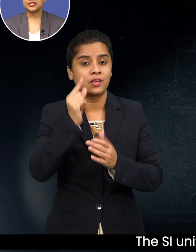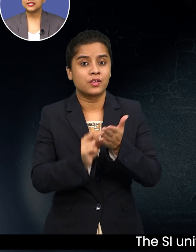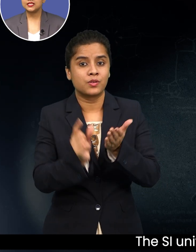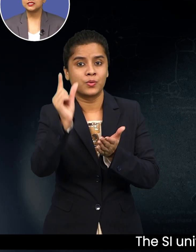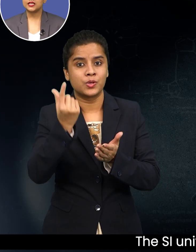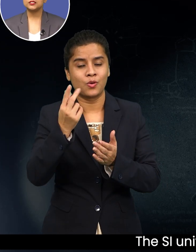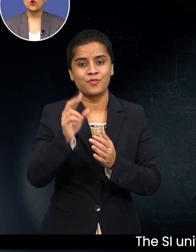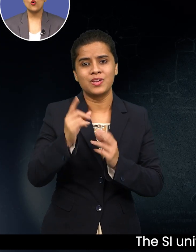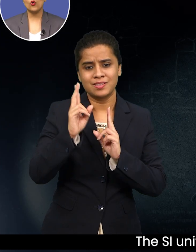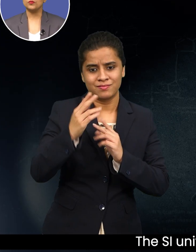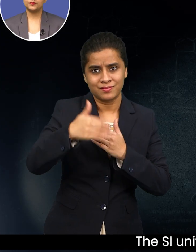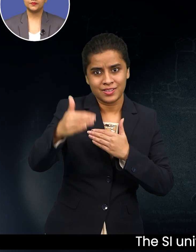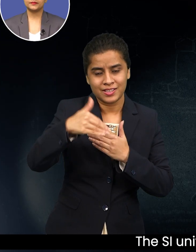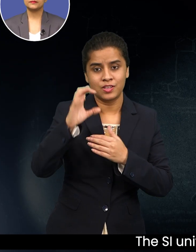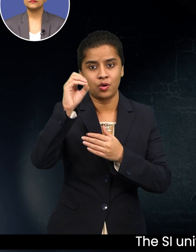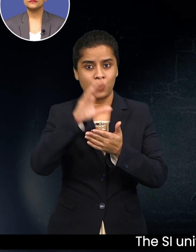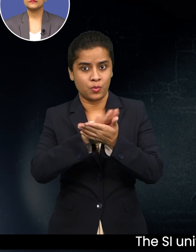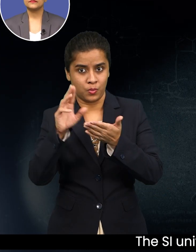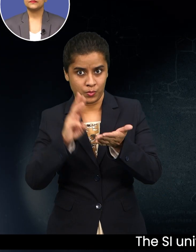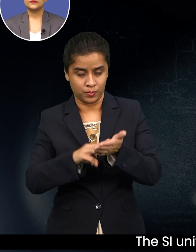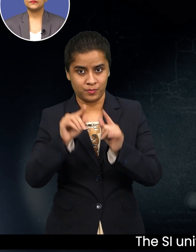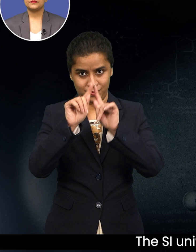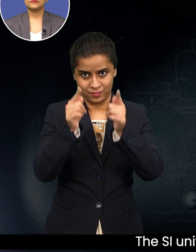of resistance is ohm.